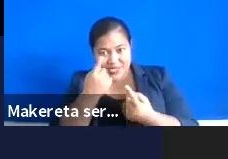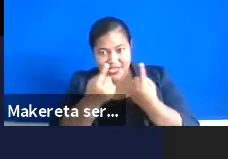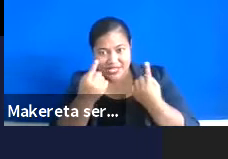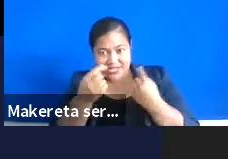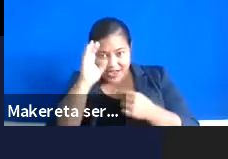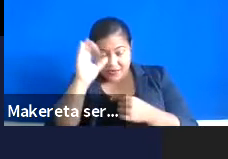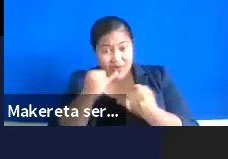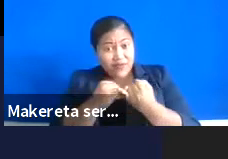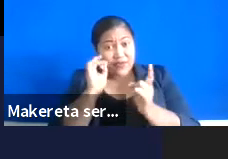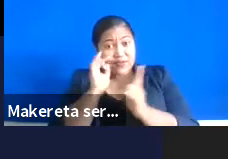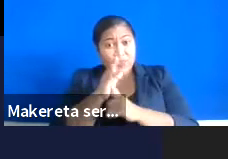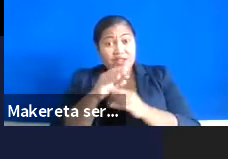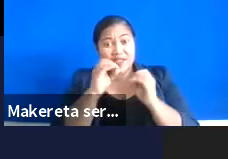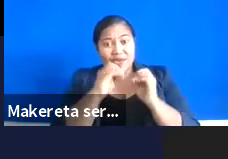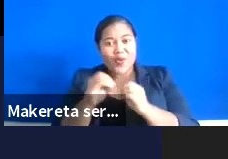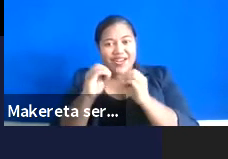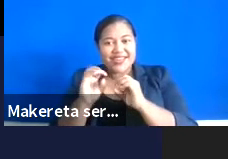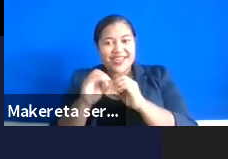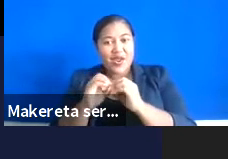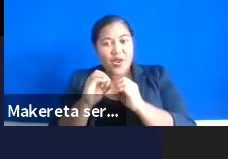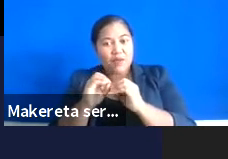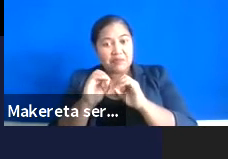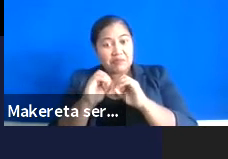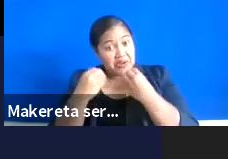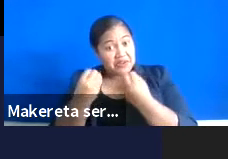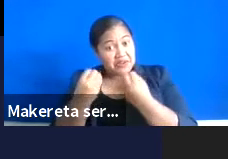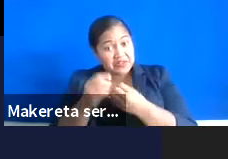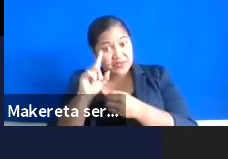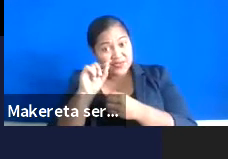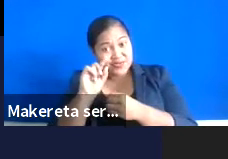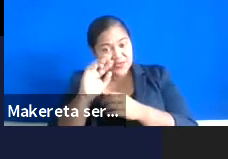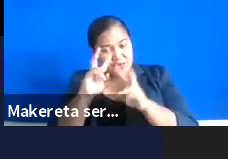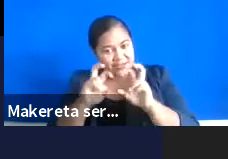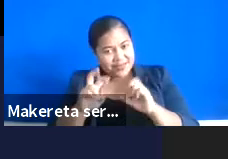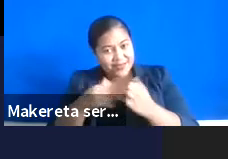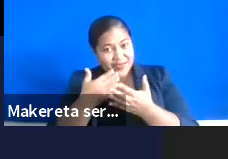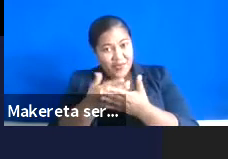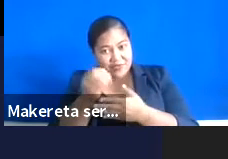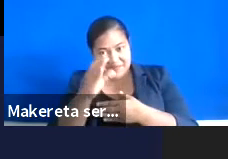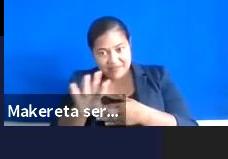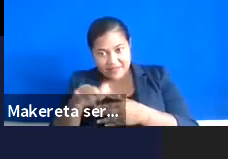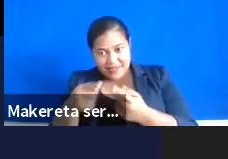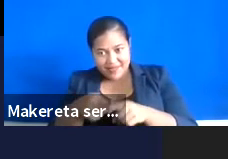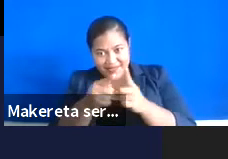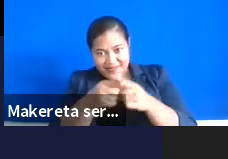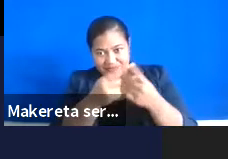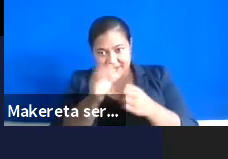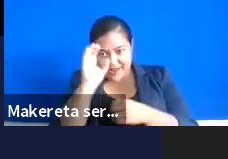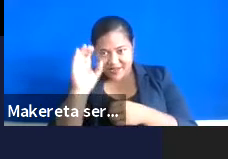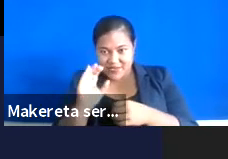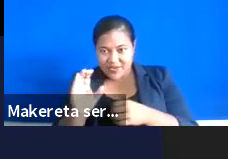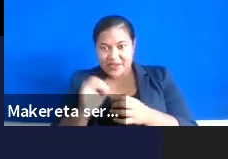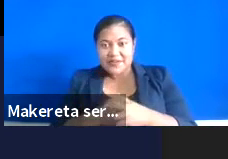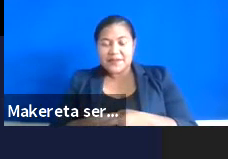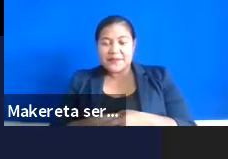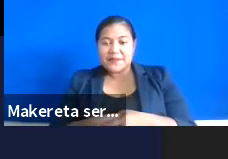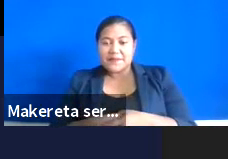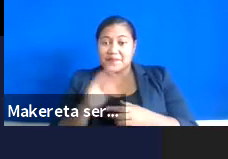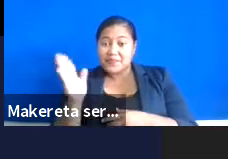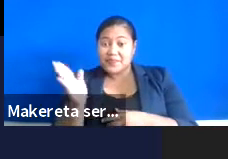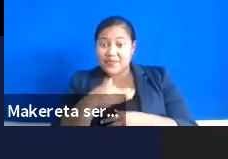the organizations that conducted the surveys on the ground in their respective countries all communities